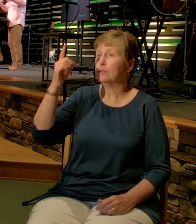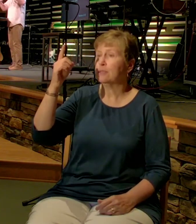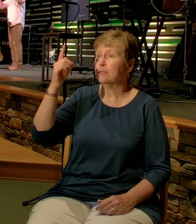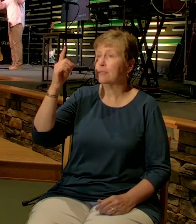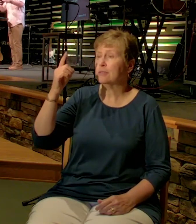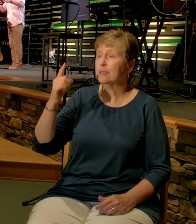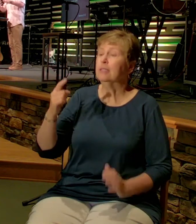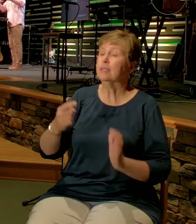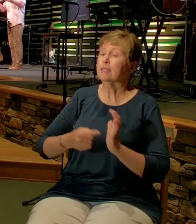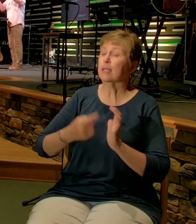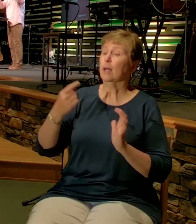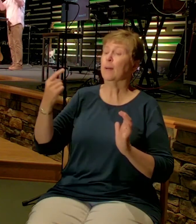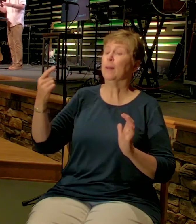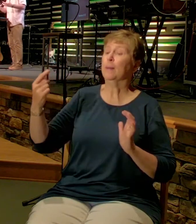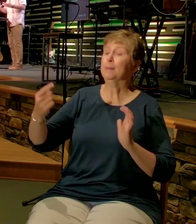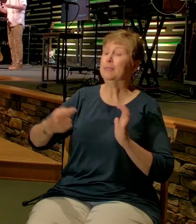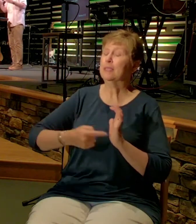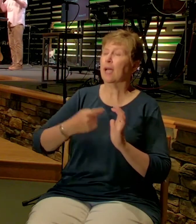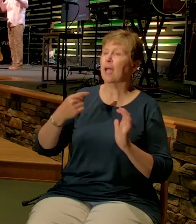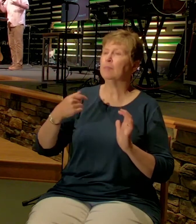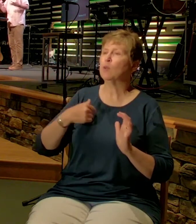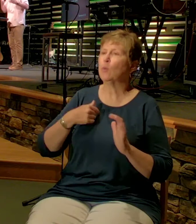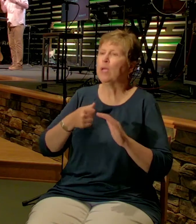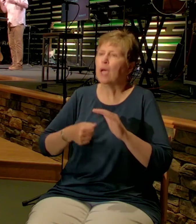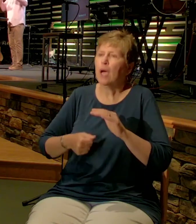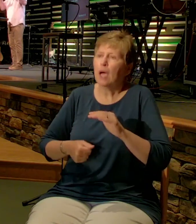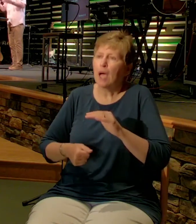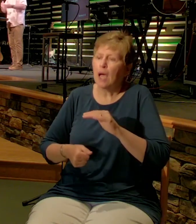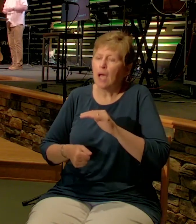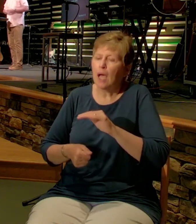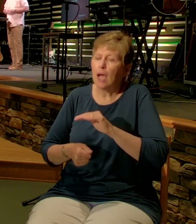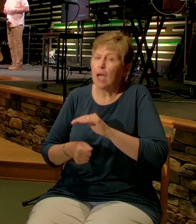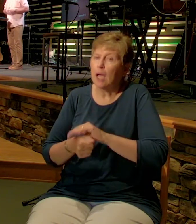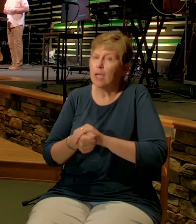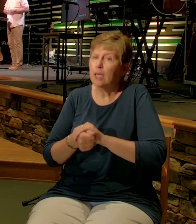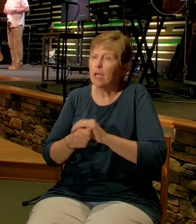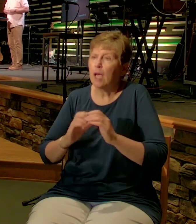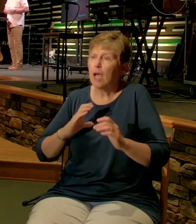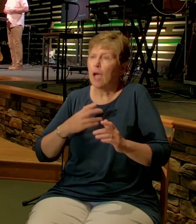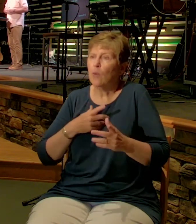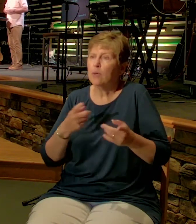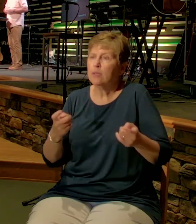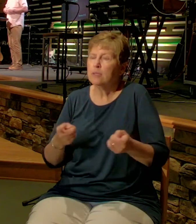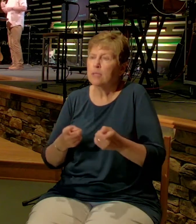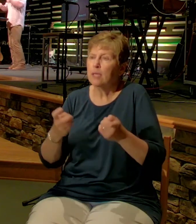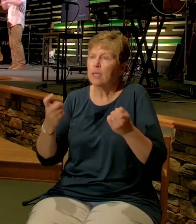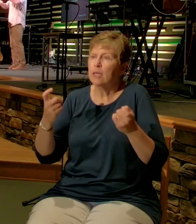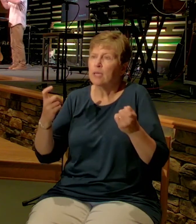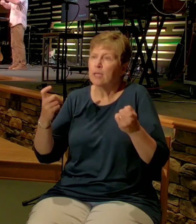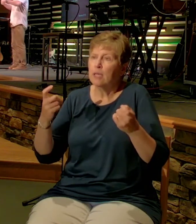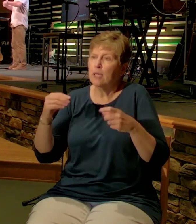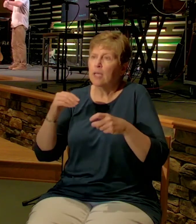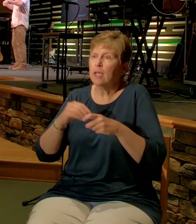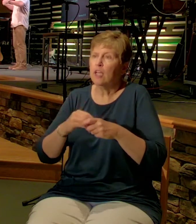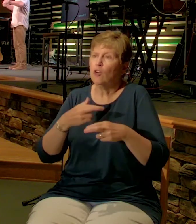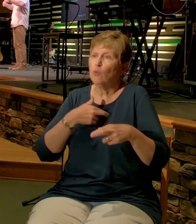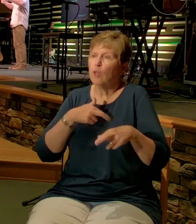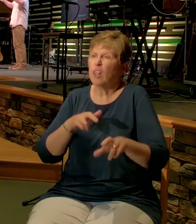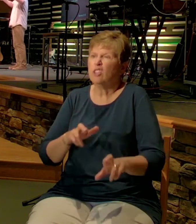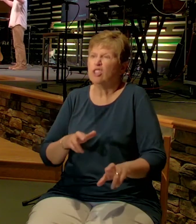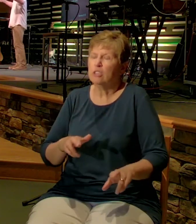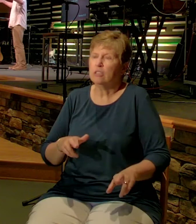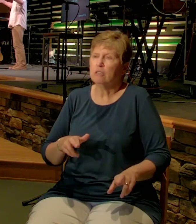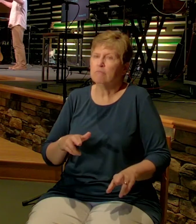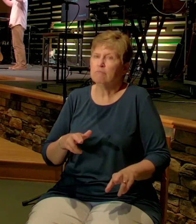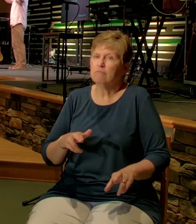sometimes we cloak our depravity in a robe of religiosity. That we just go through religious motions, hoping